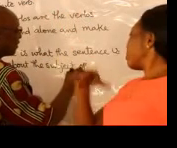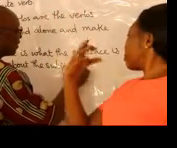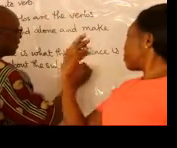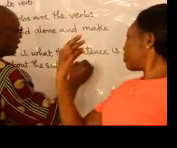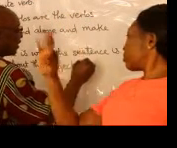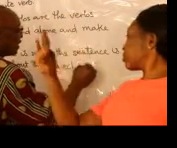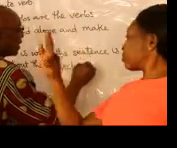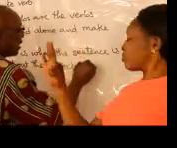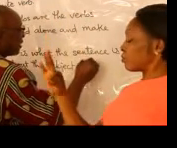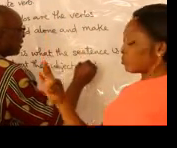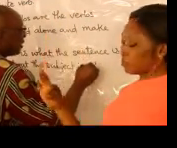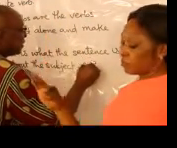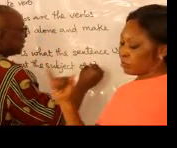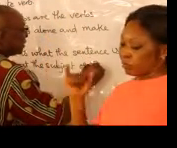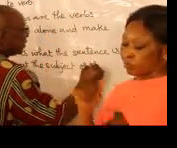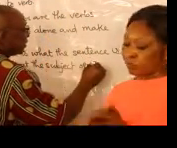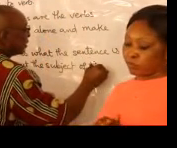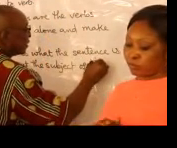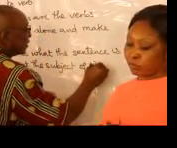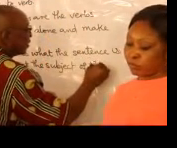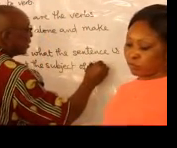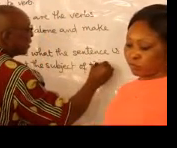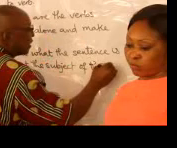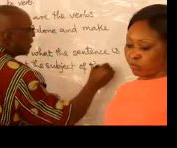of that